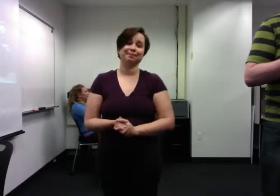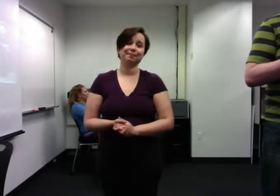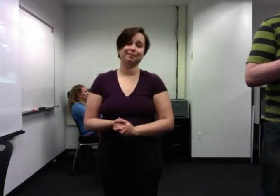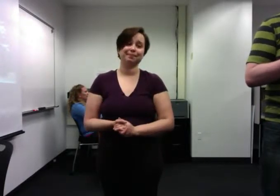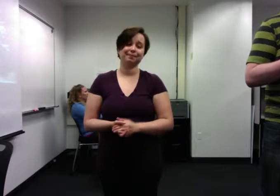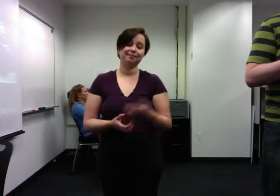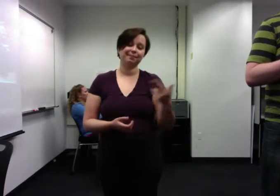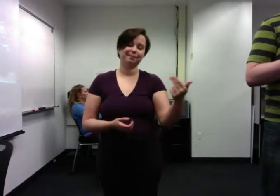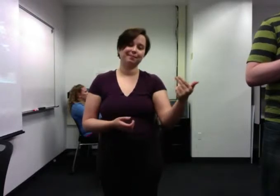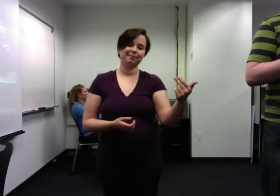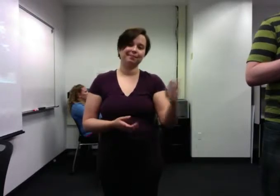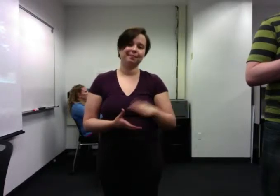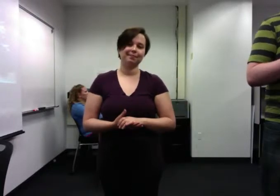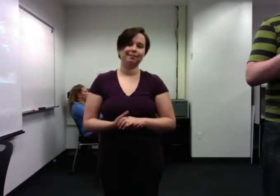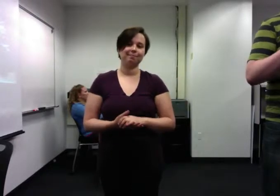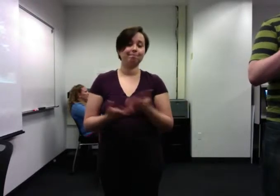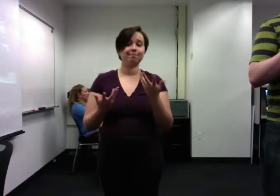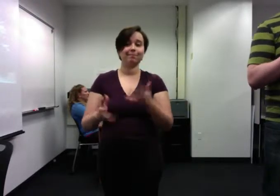And then he sat down.